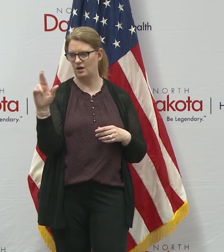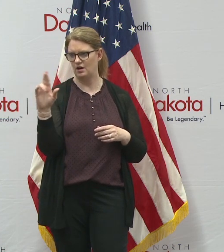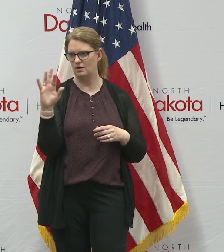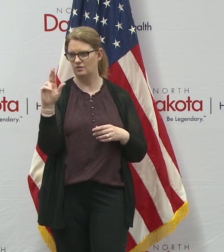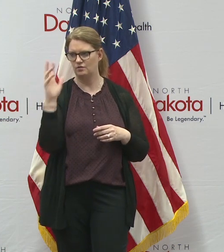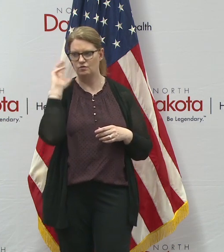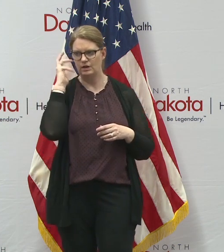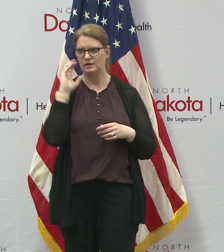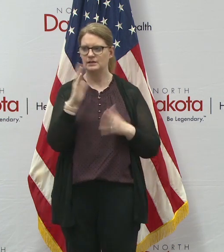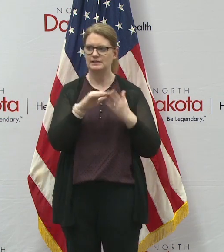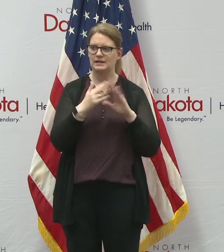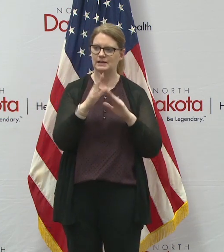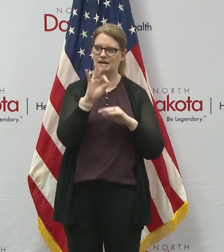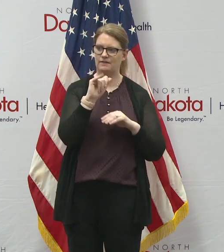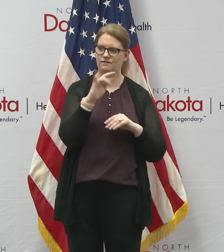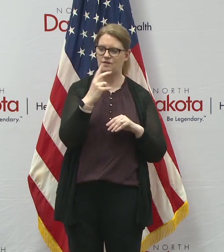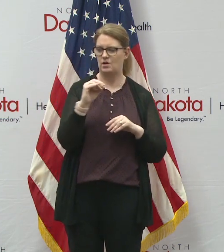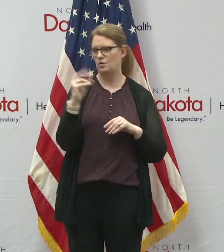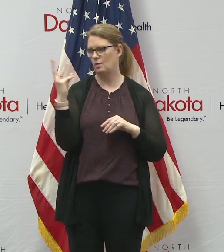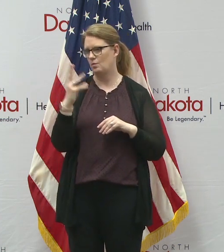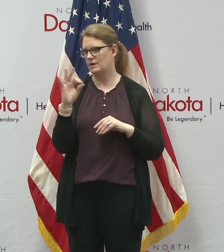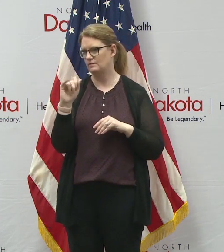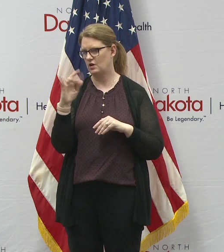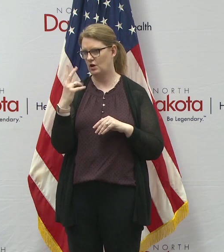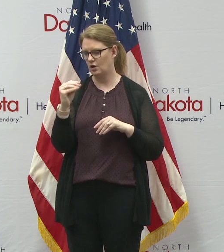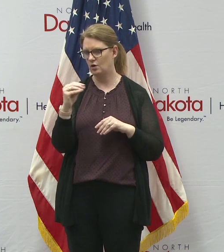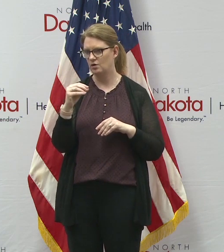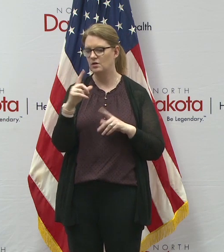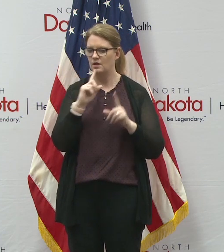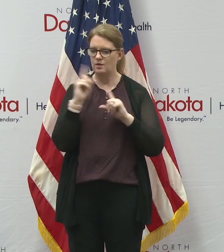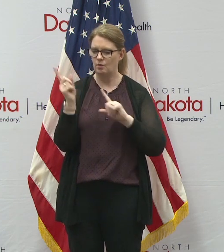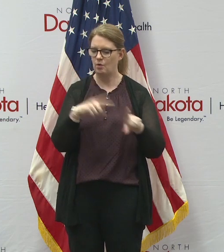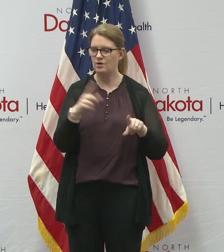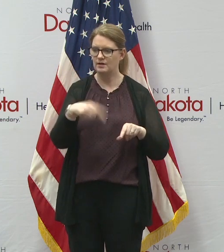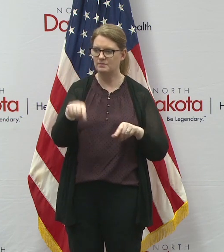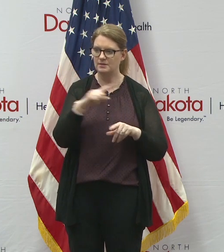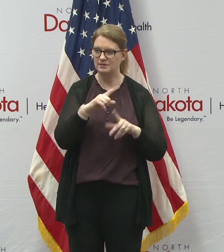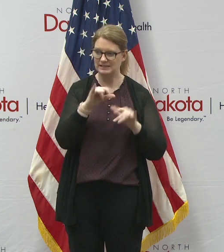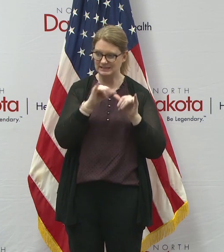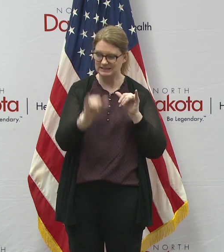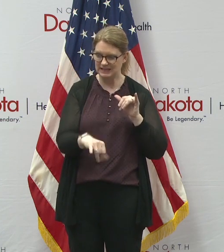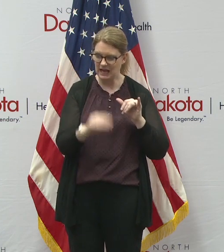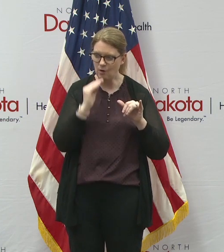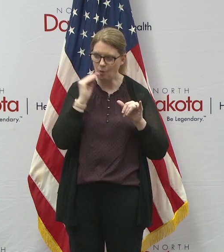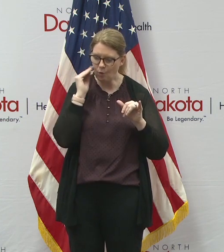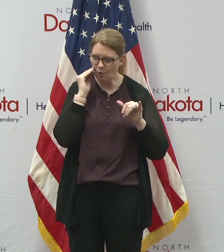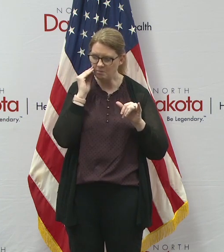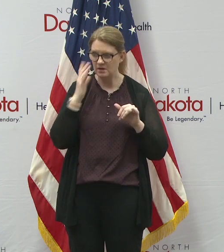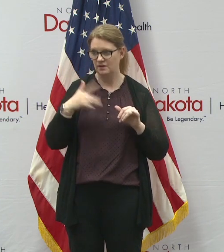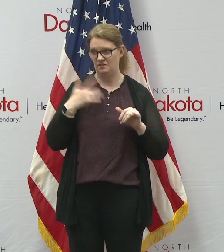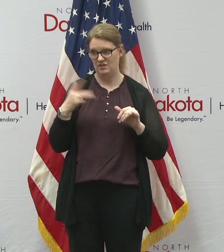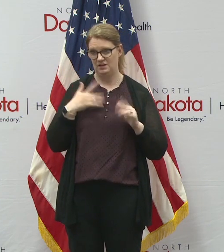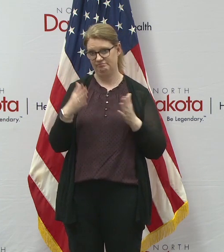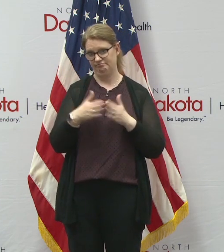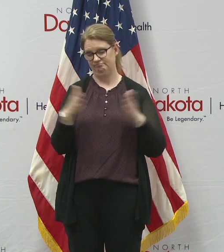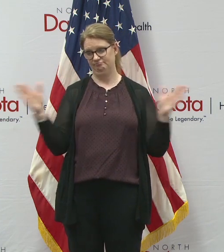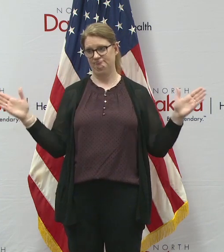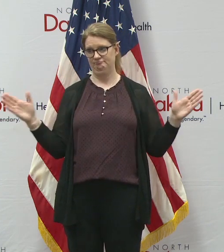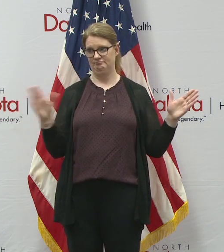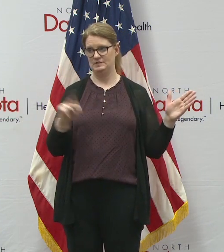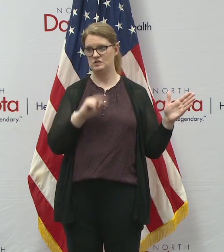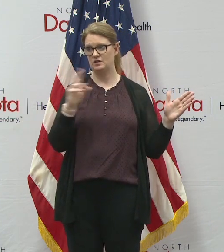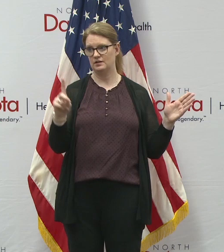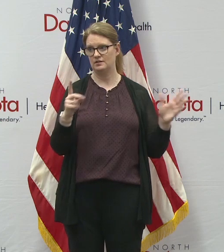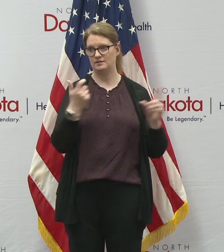and West Fargo have announced that they will be directing people to stay at home when possible. Do you feel North Dakotans at large are following the state and